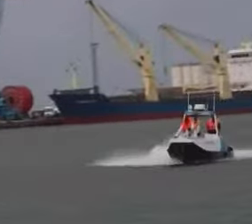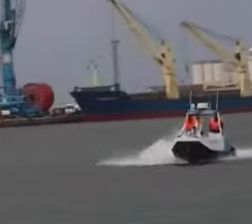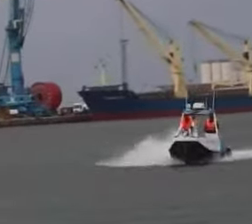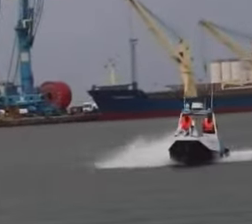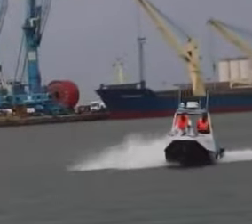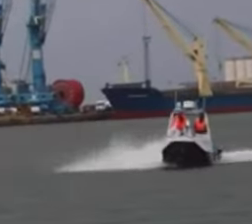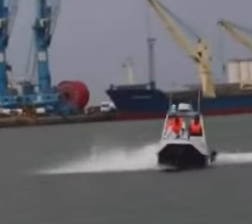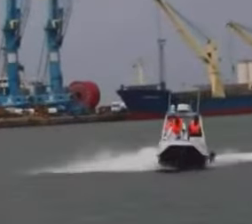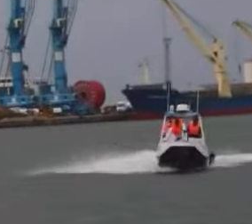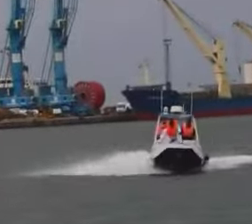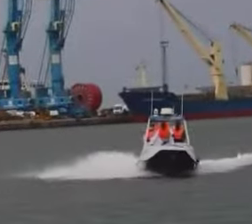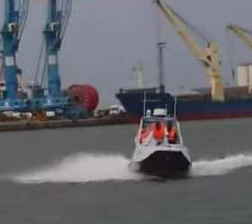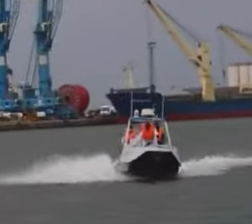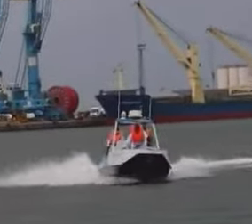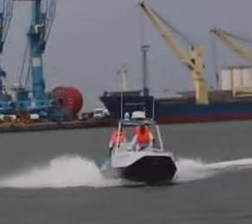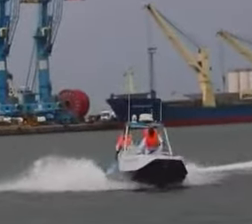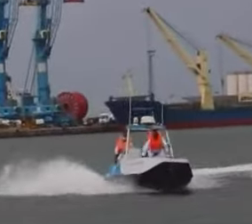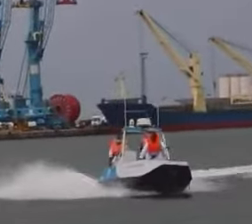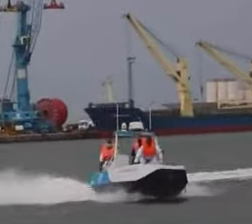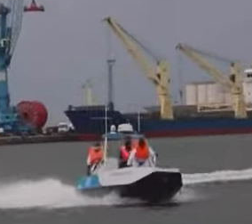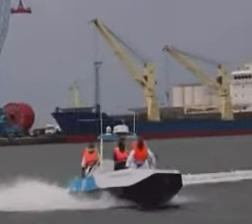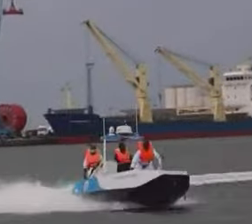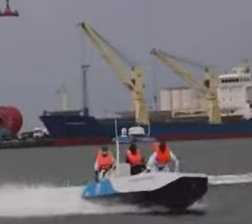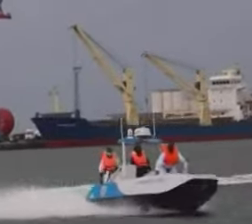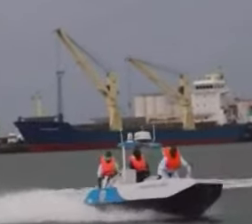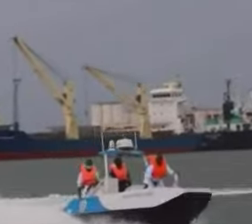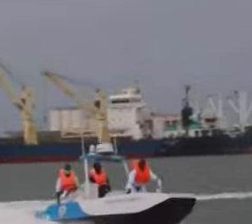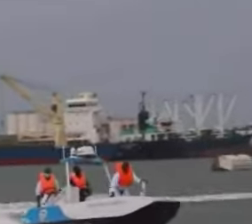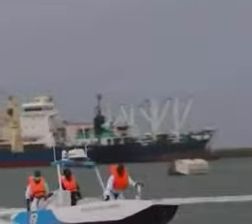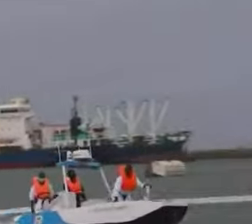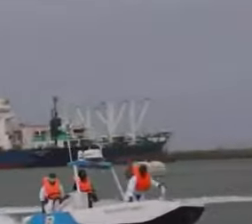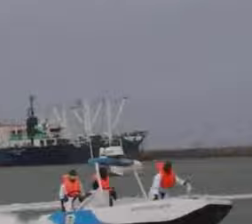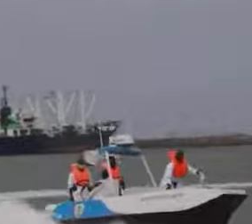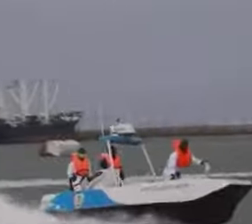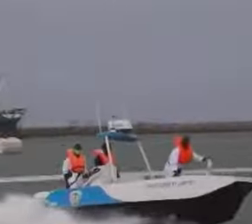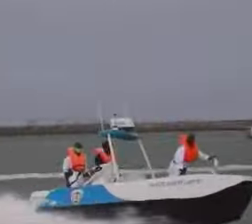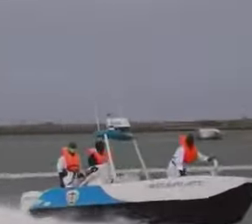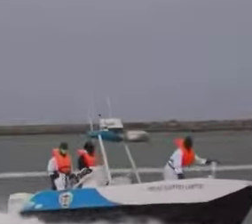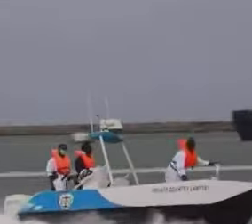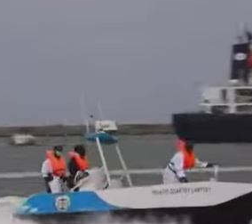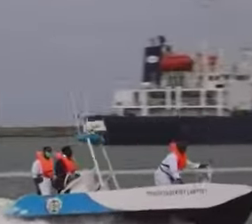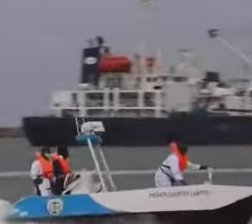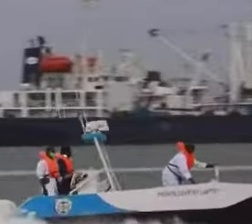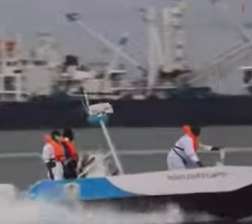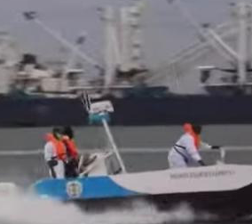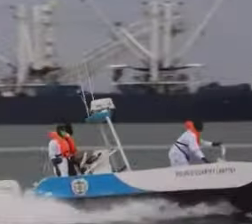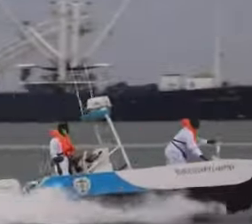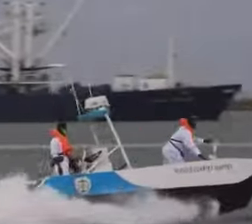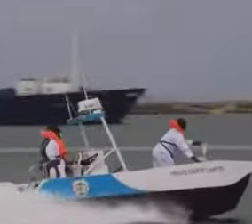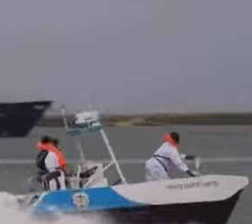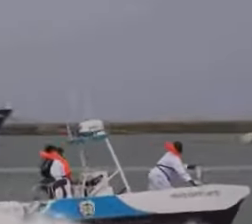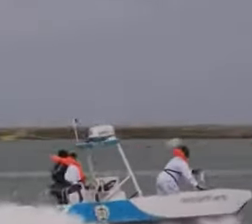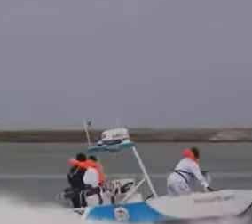and conduct search and rescue in the country's exclusive economic zone. And this has made Ghana's